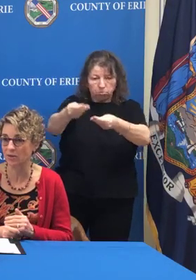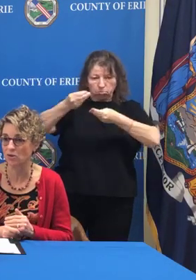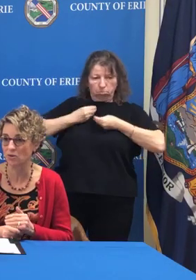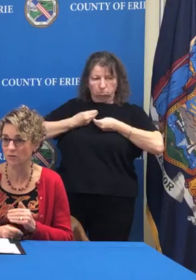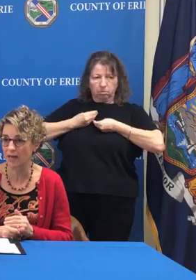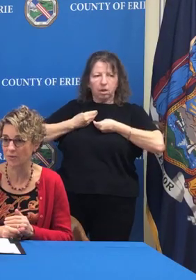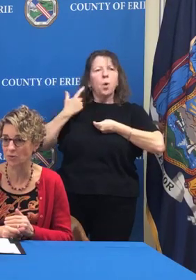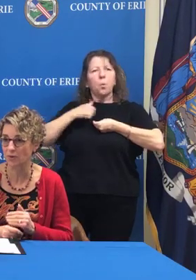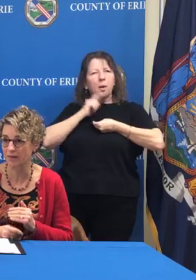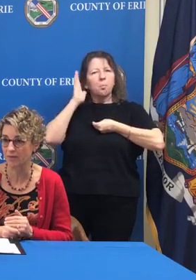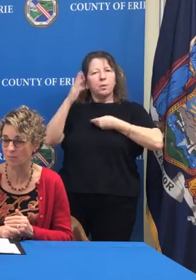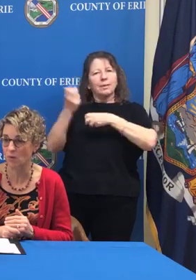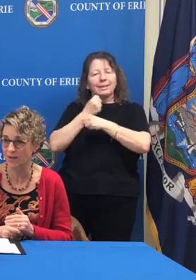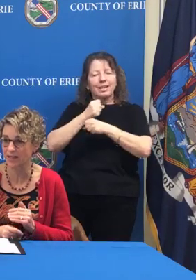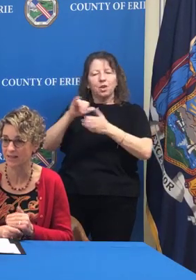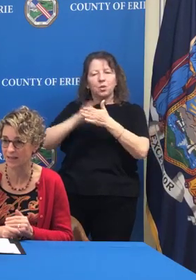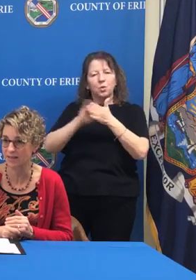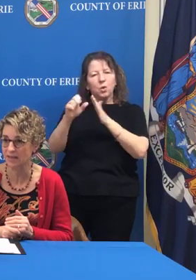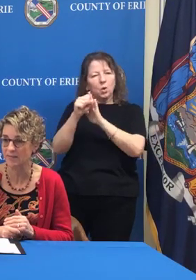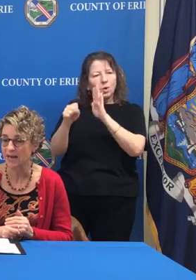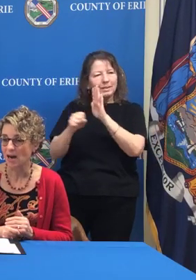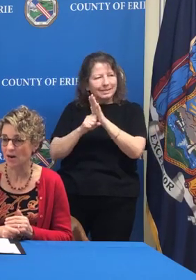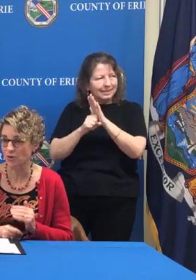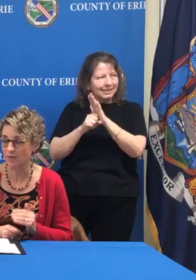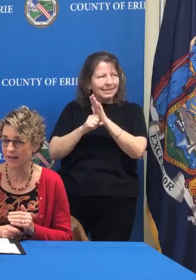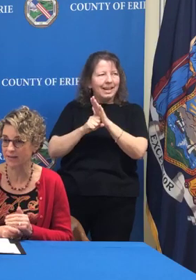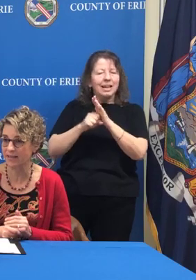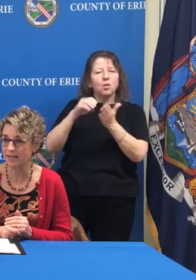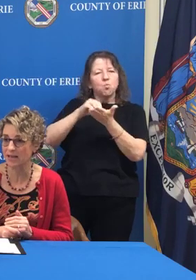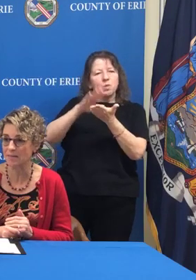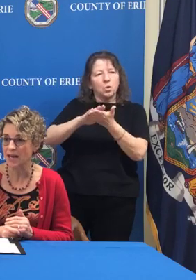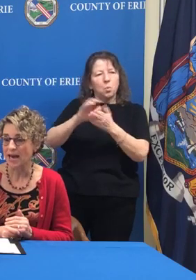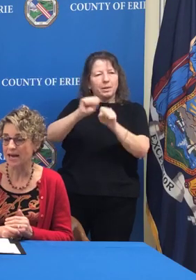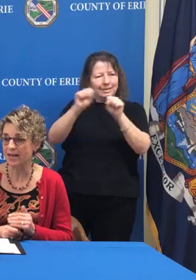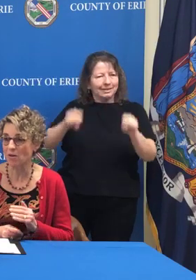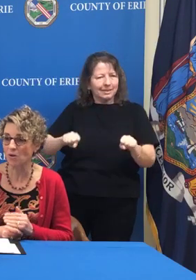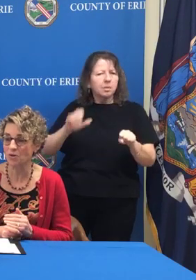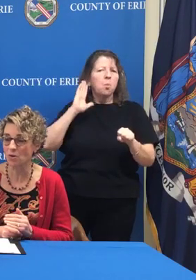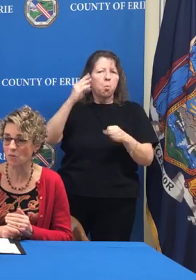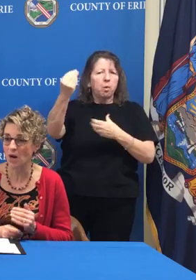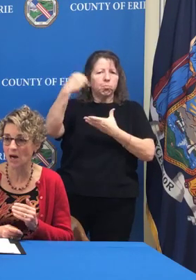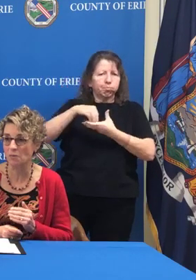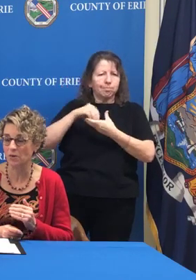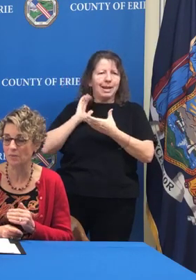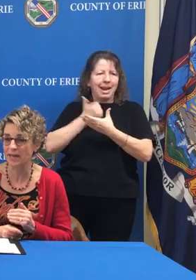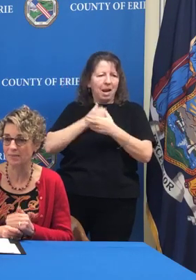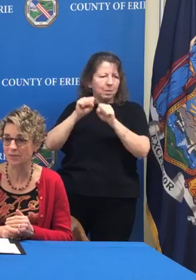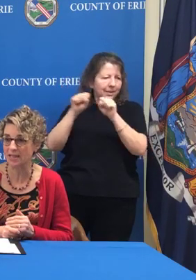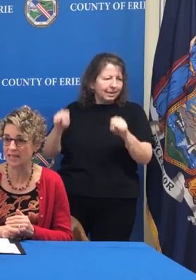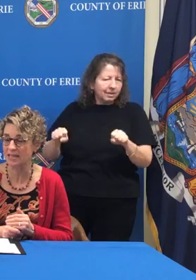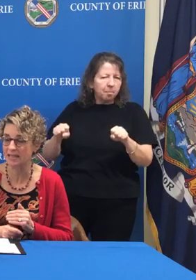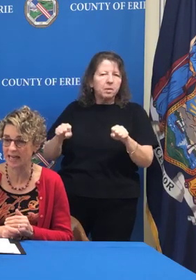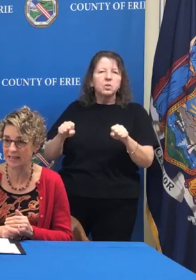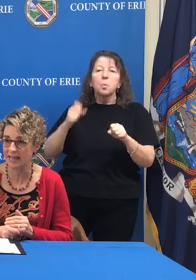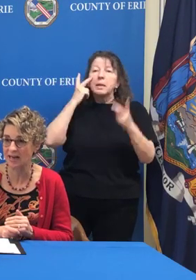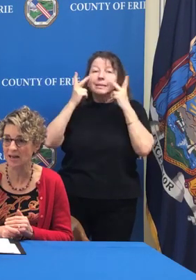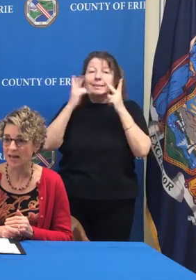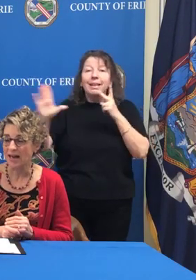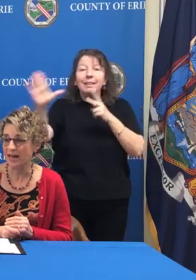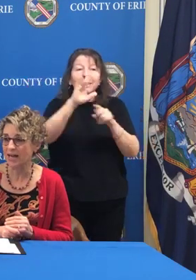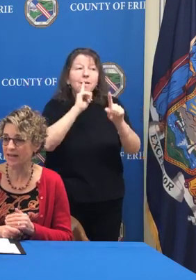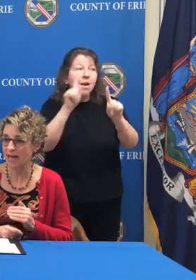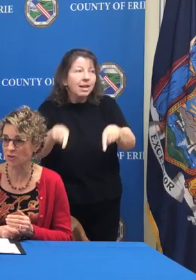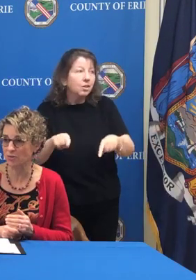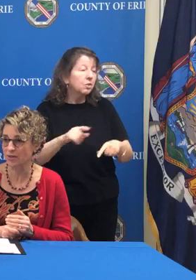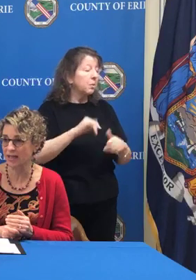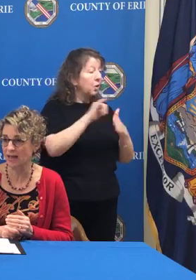Electronic Clinical Laboratory Reporting System, our surveillance system. And then also we'll be able to see state data